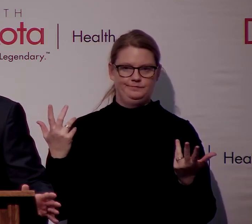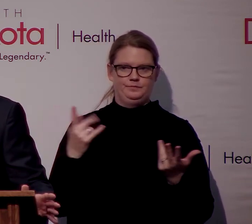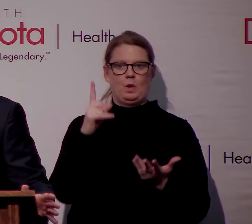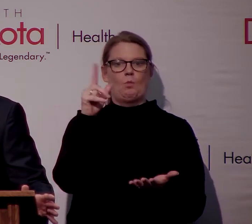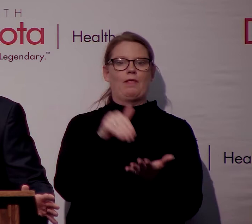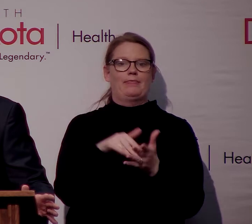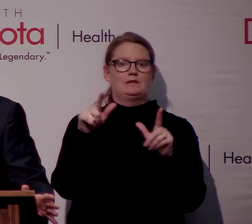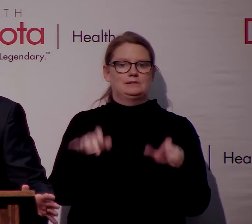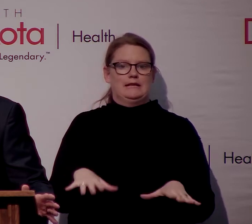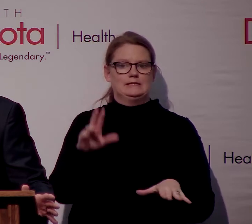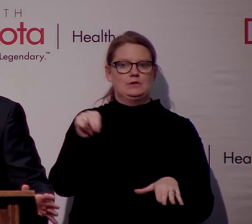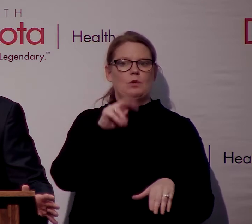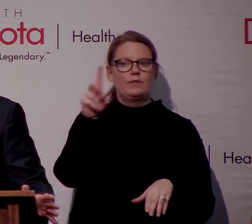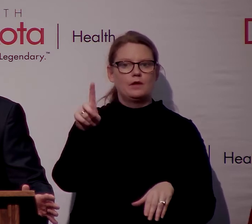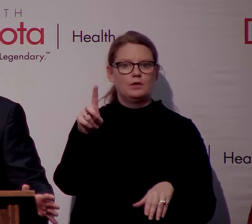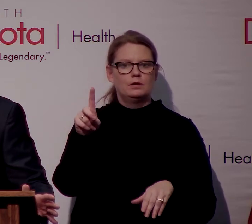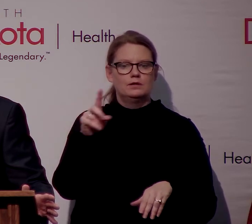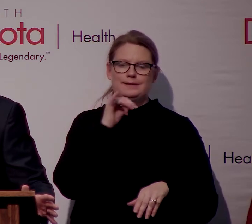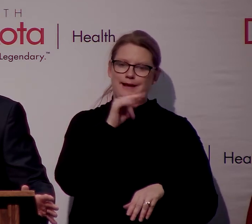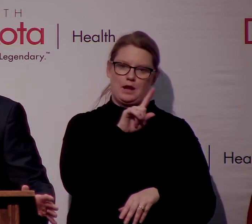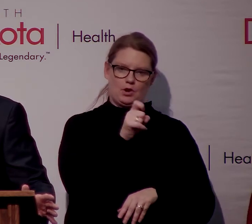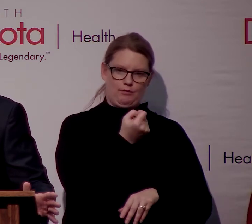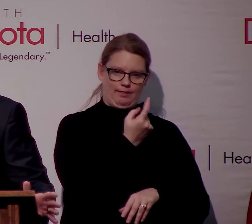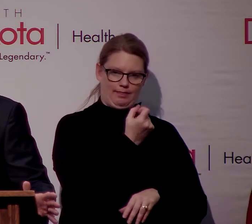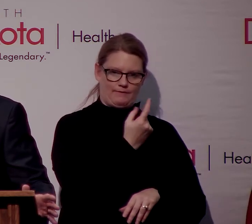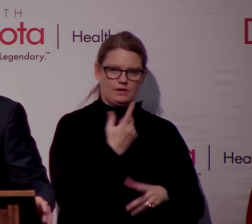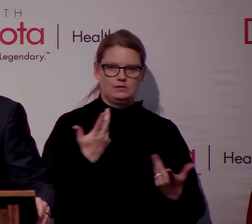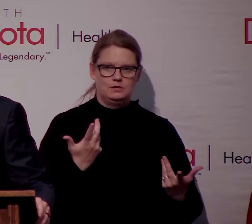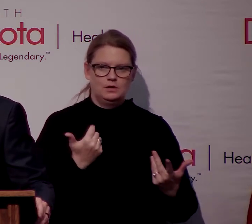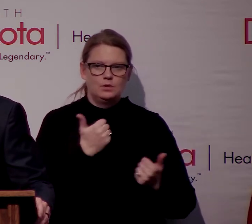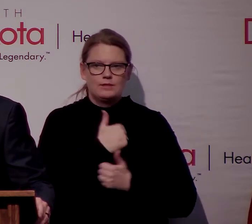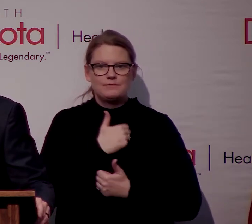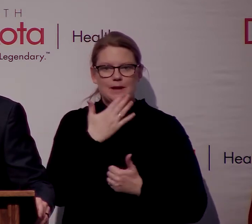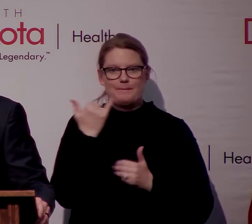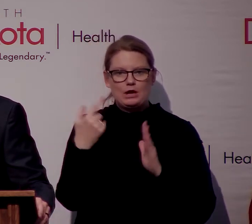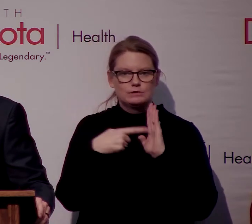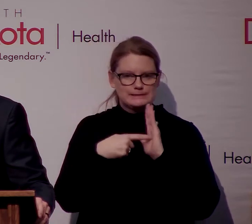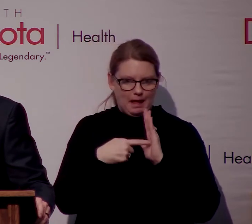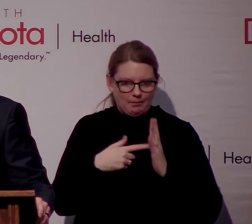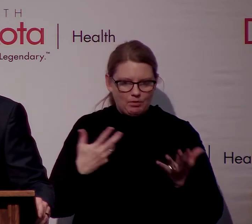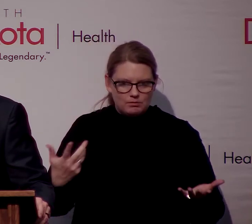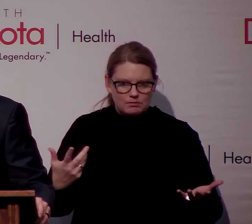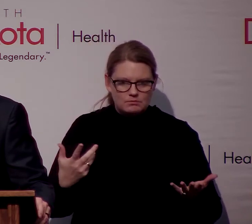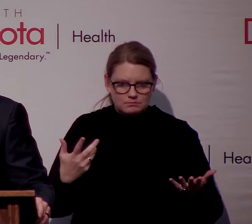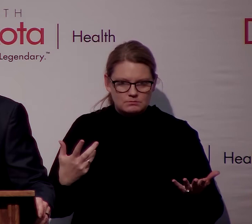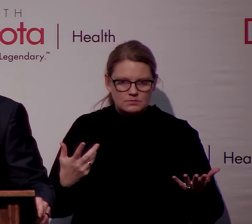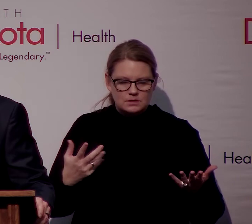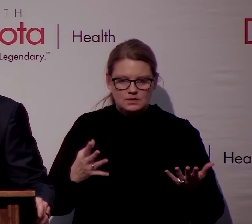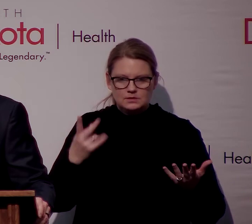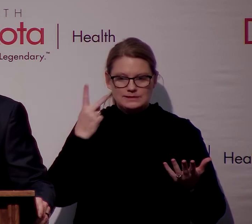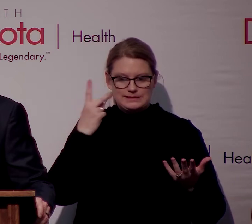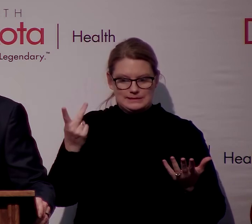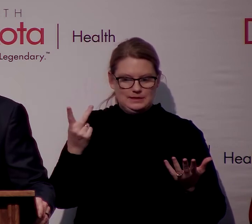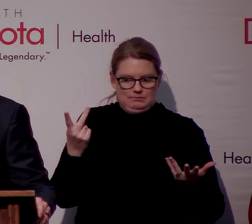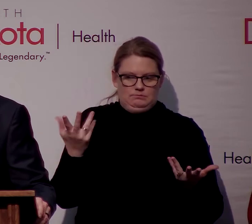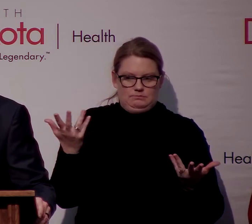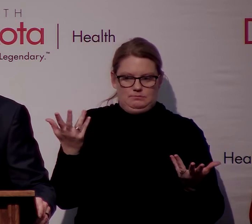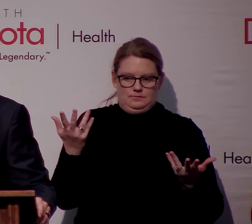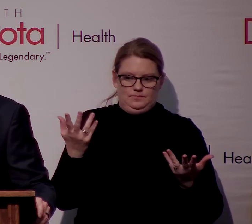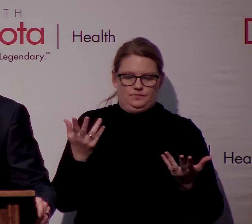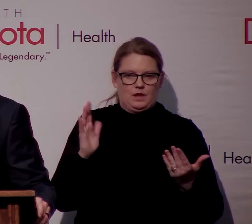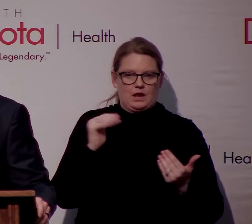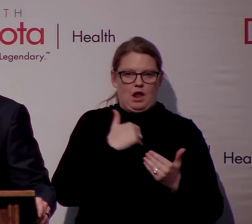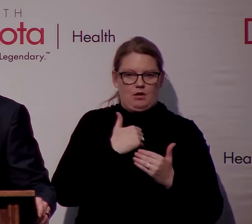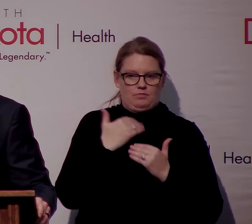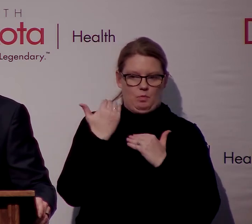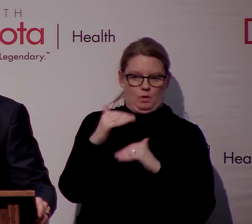1,000 tests in North Dakota, not 111. We'd just love to have a better sample to find out where we are, on our